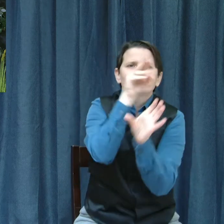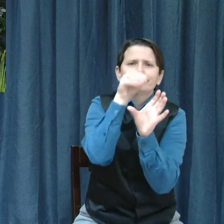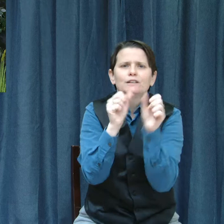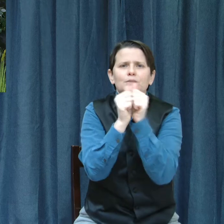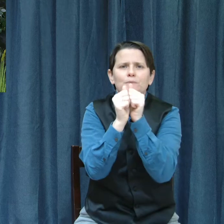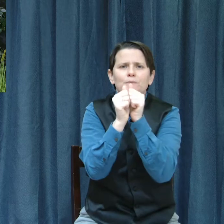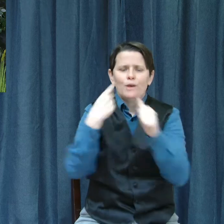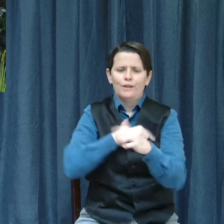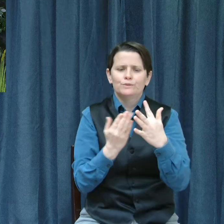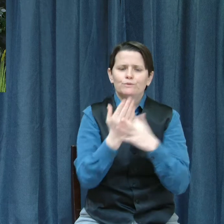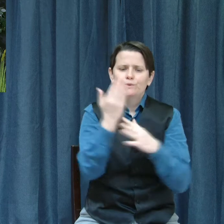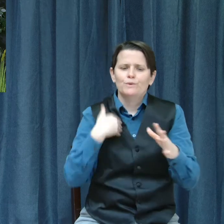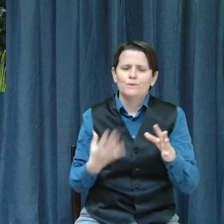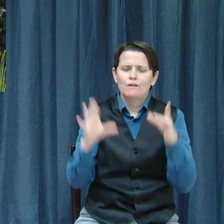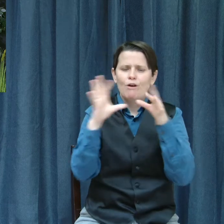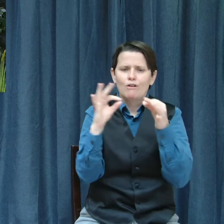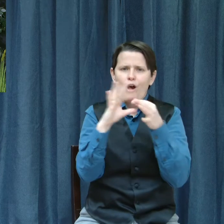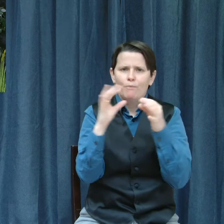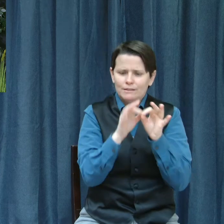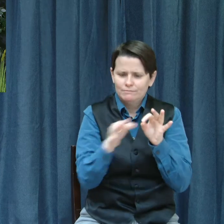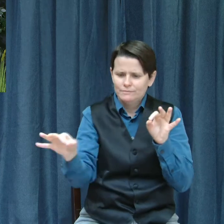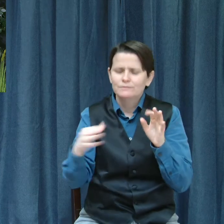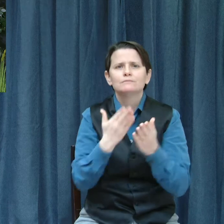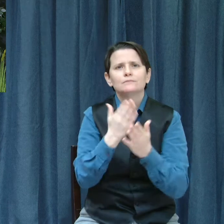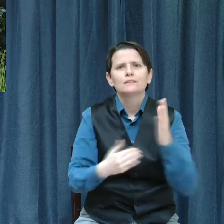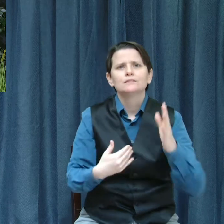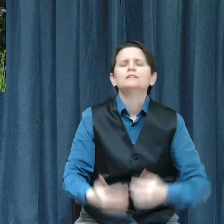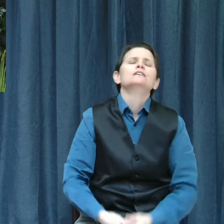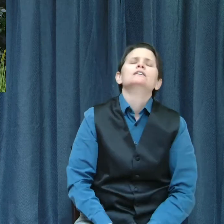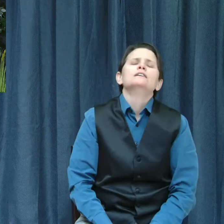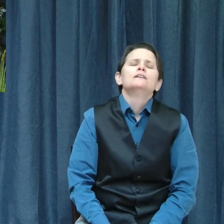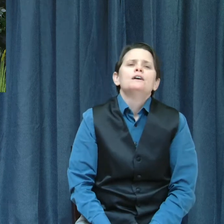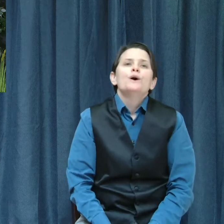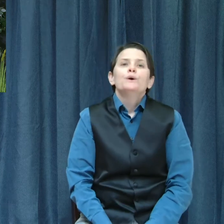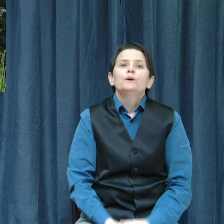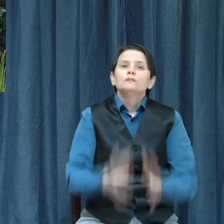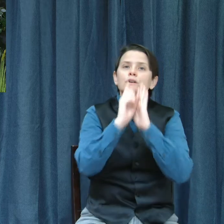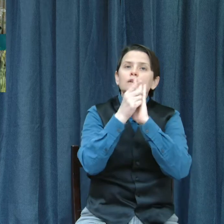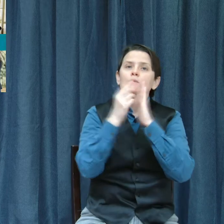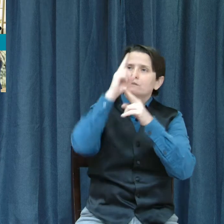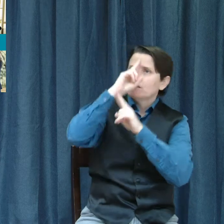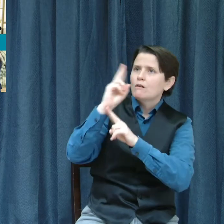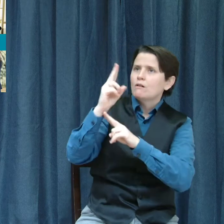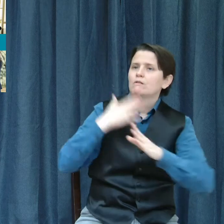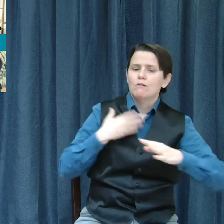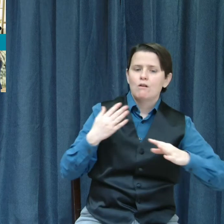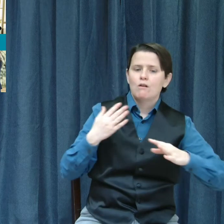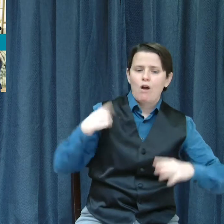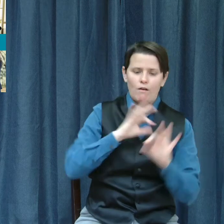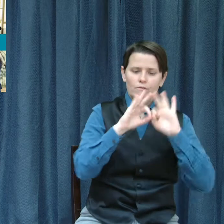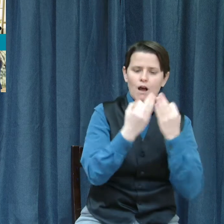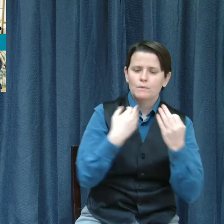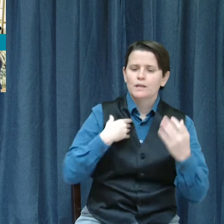We take a moment to honor our kids, our youth and family blessing, and so as we... just think